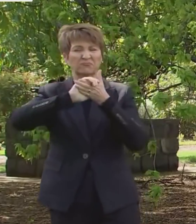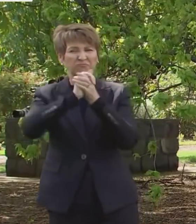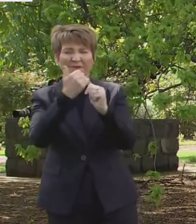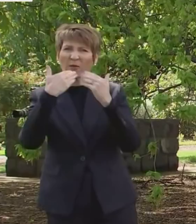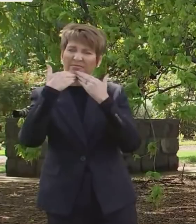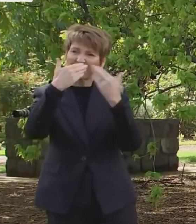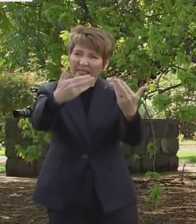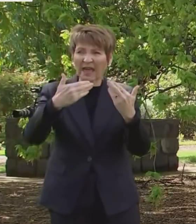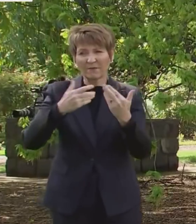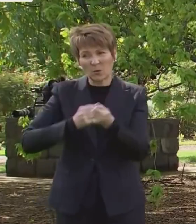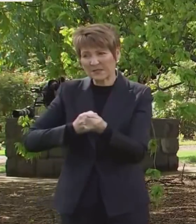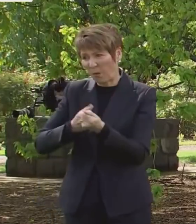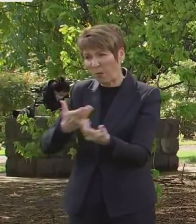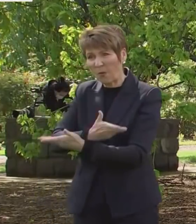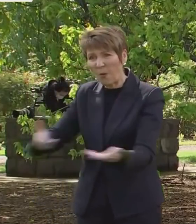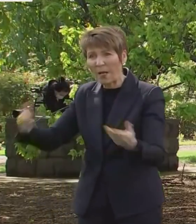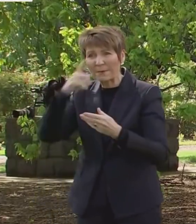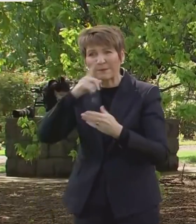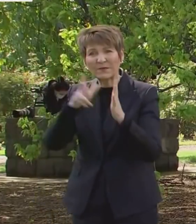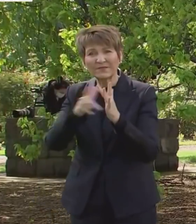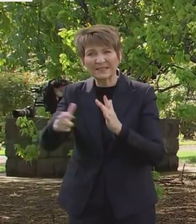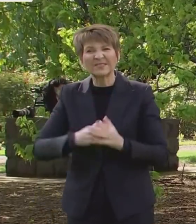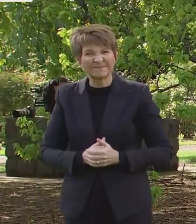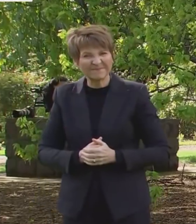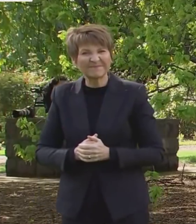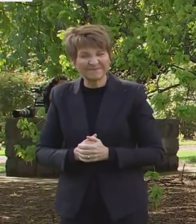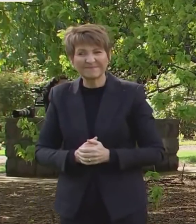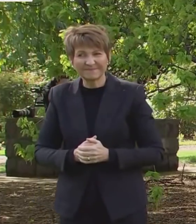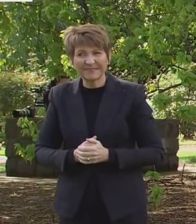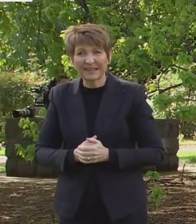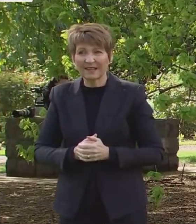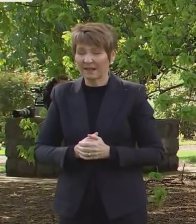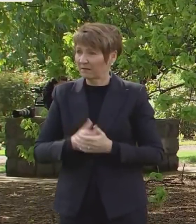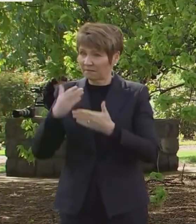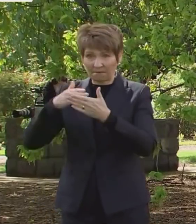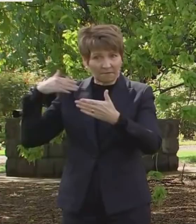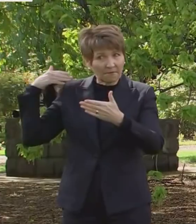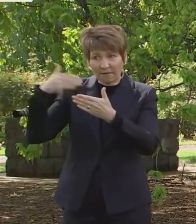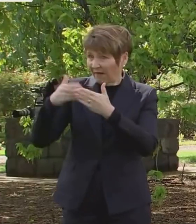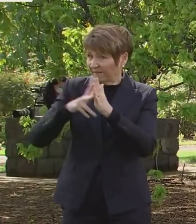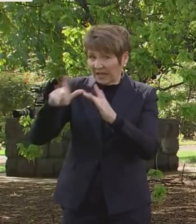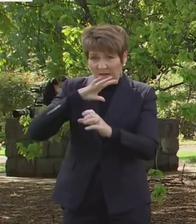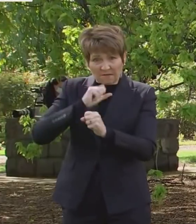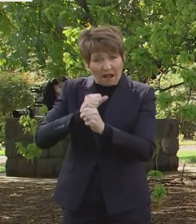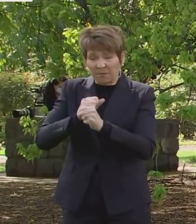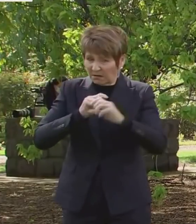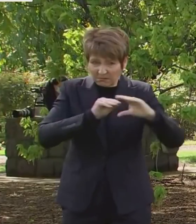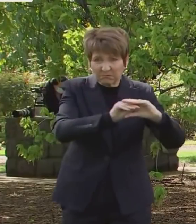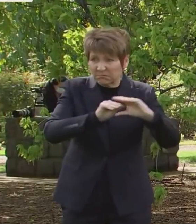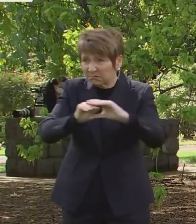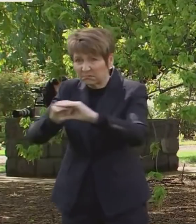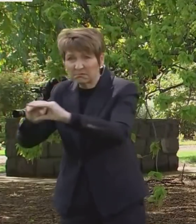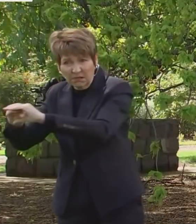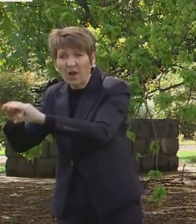support. Victorian government business support programs have delivered more than $3 billion into the bank accounts of businesses since